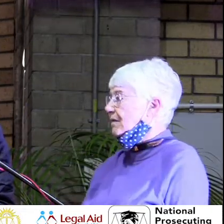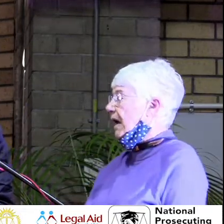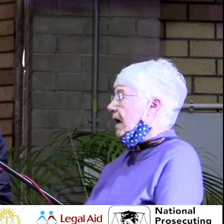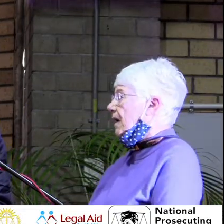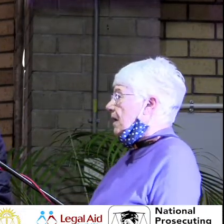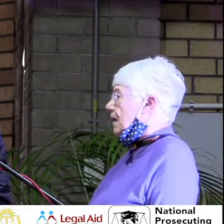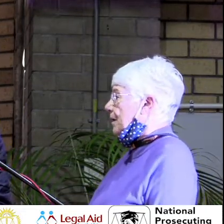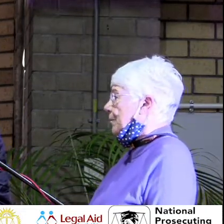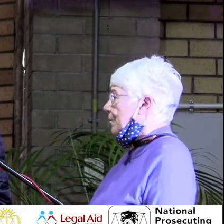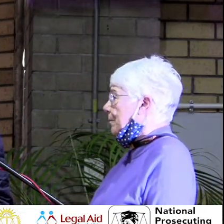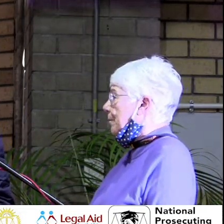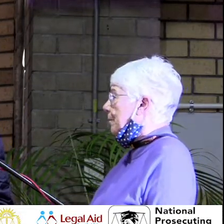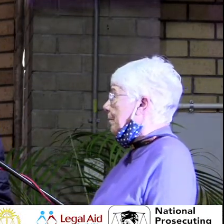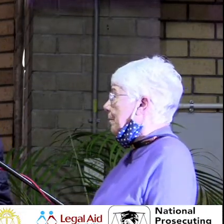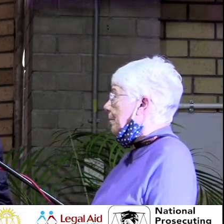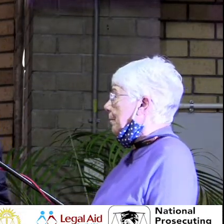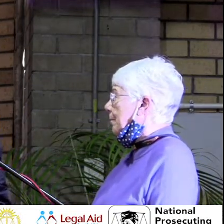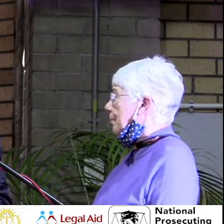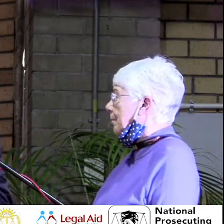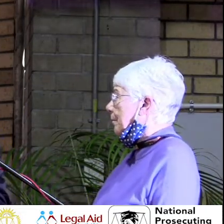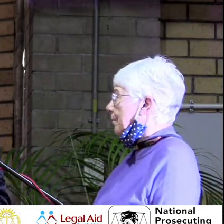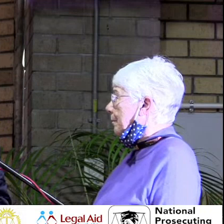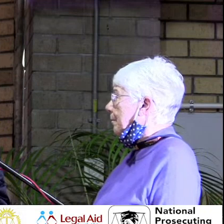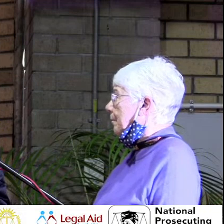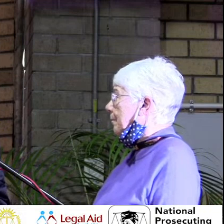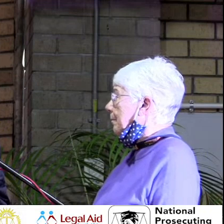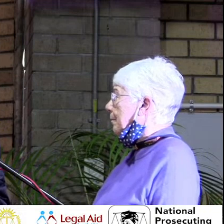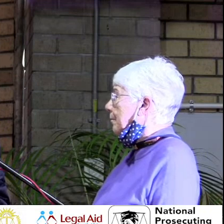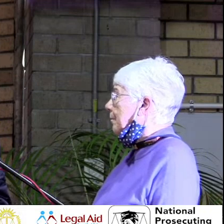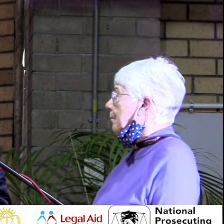But Program Director and the